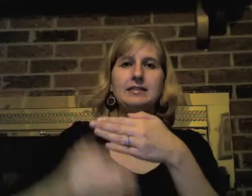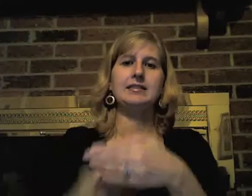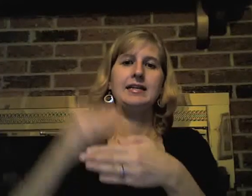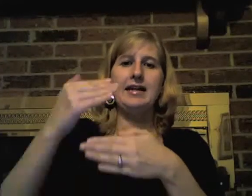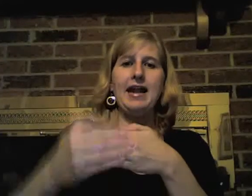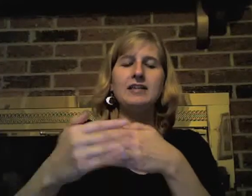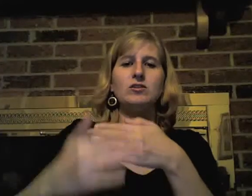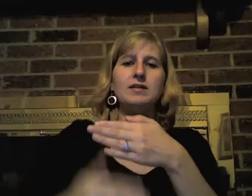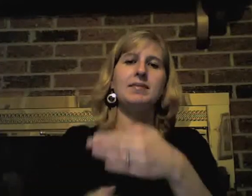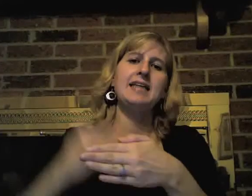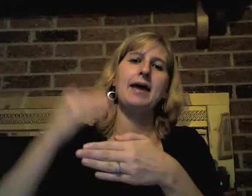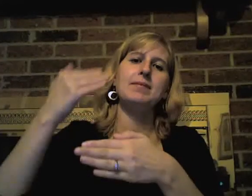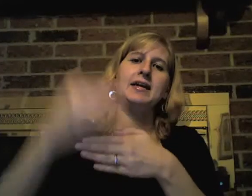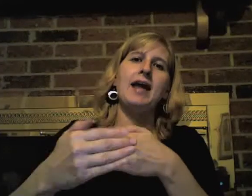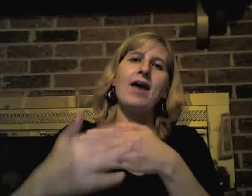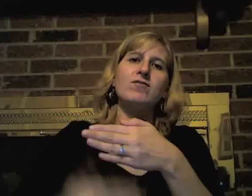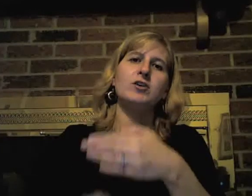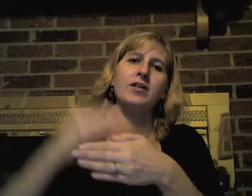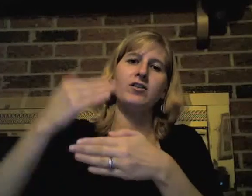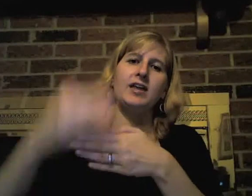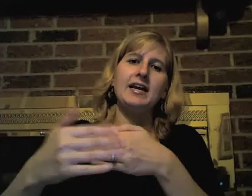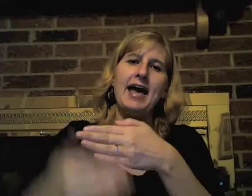So something's happening after another thing. Next.